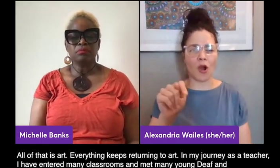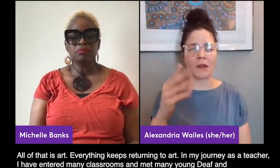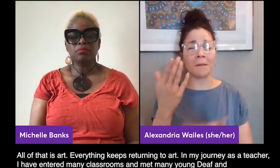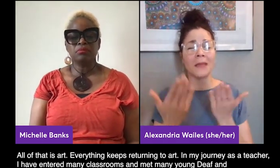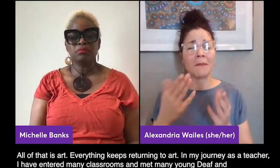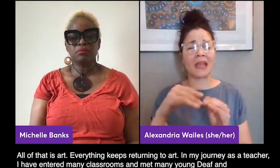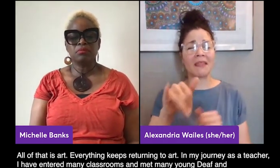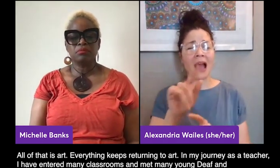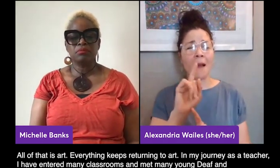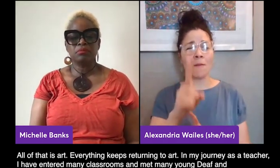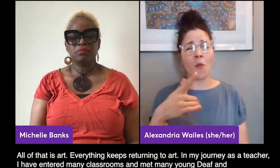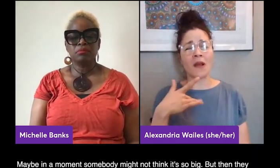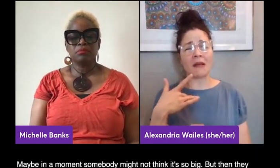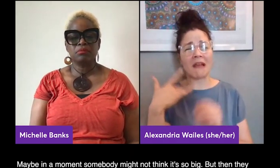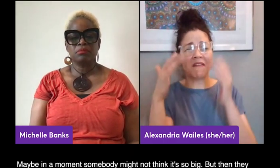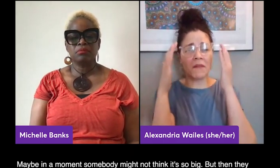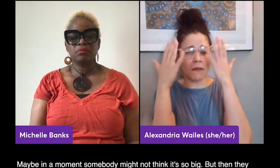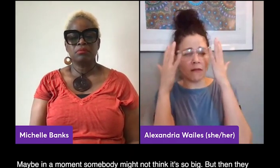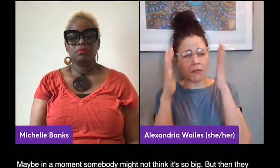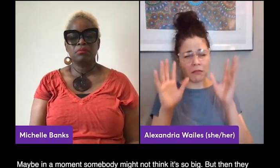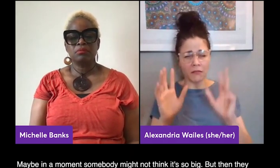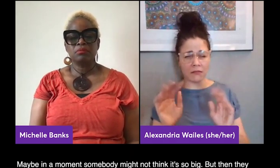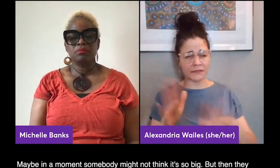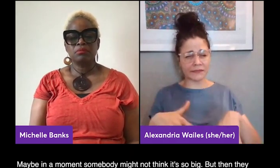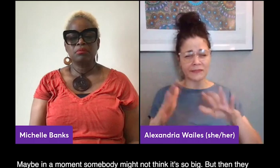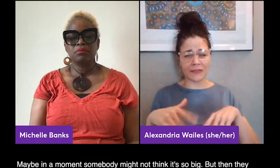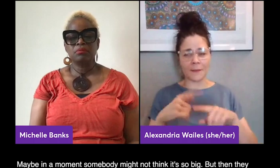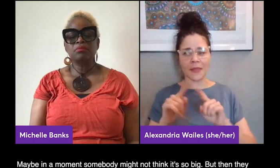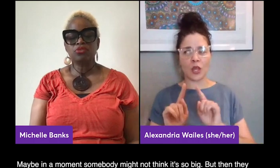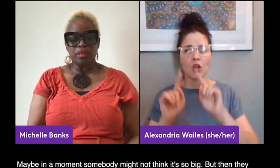Maybe in a moment, somebody might not think it's so big,